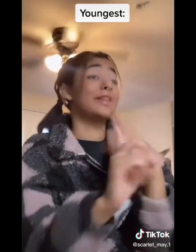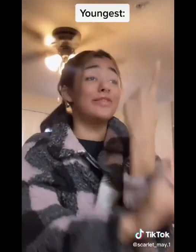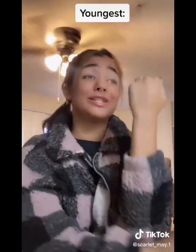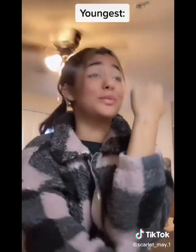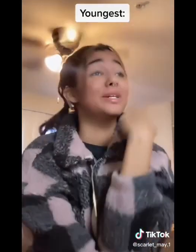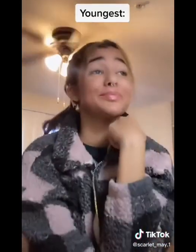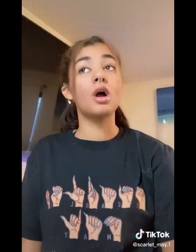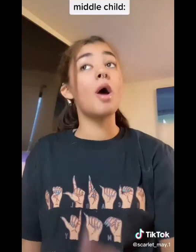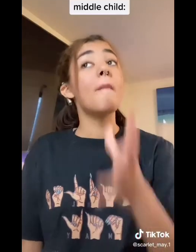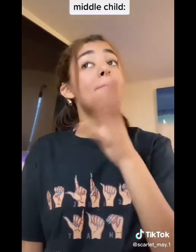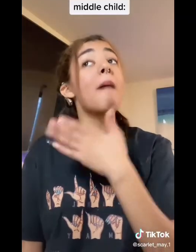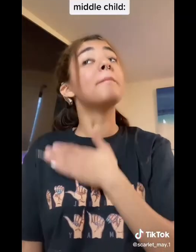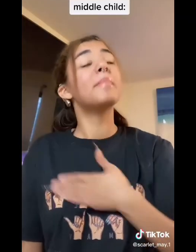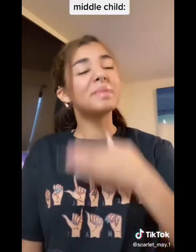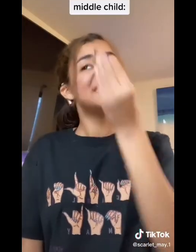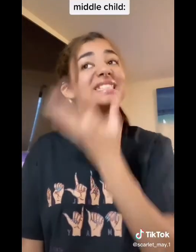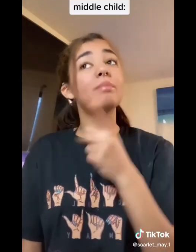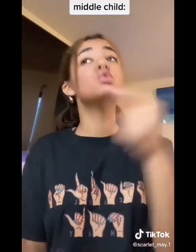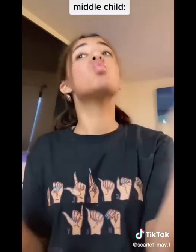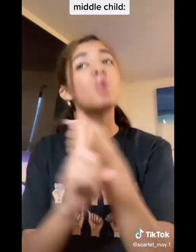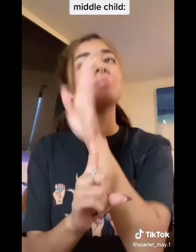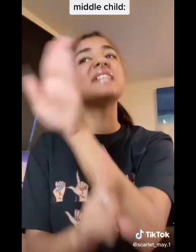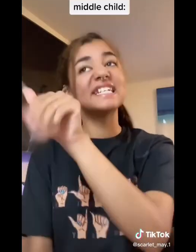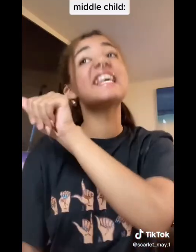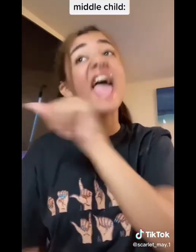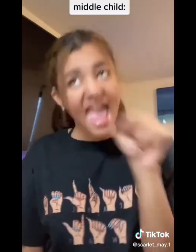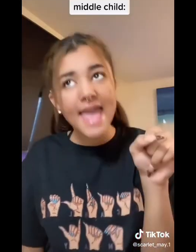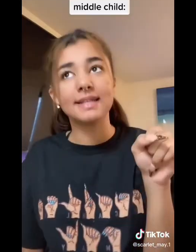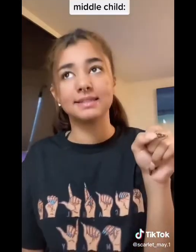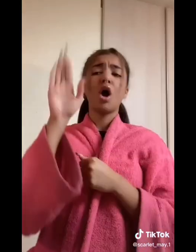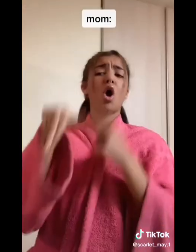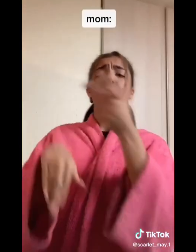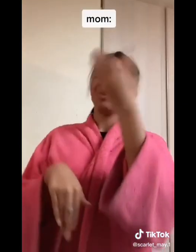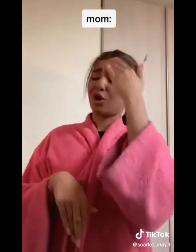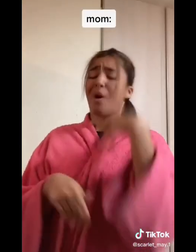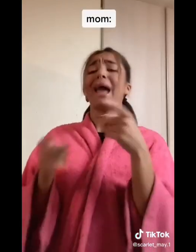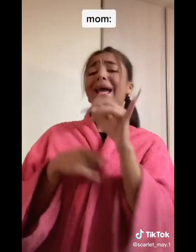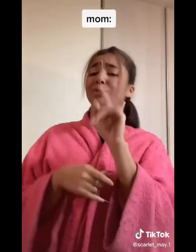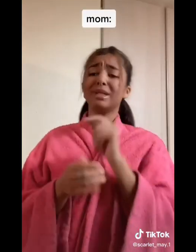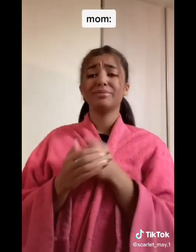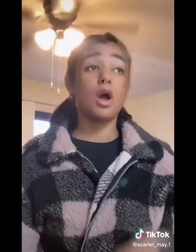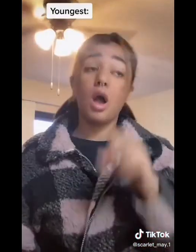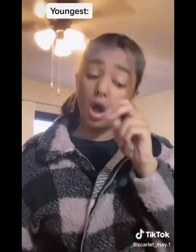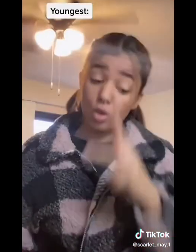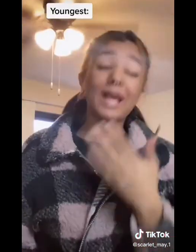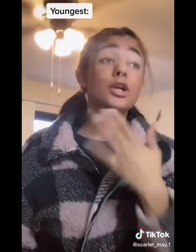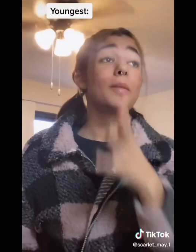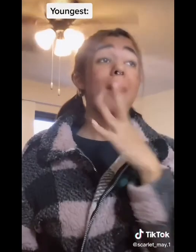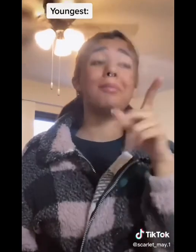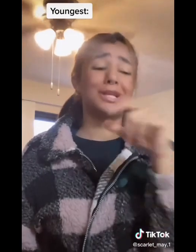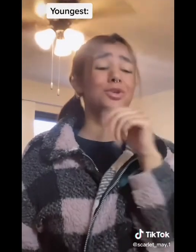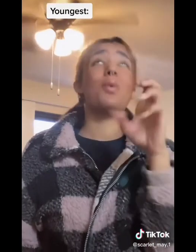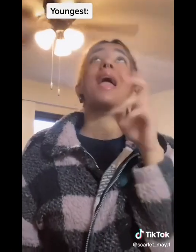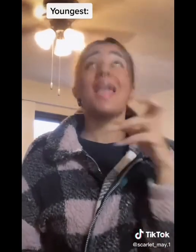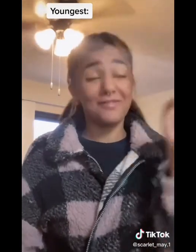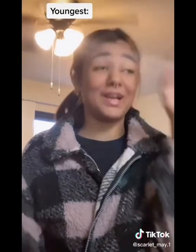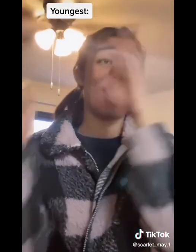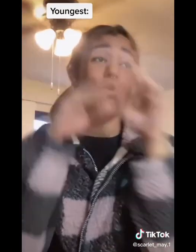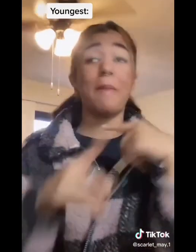one. Mama, please tell me you whooped his ass. Oh, y'all know I handled it. Okay, good, Mama. And you ain't ever got to worry about me and Brian